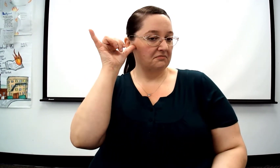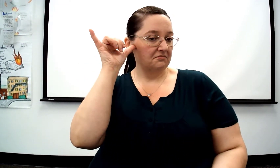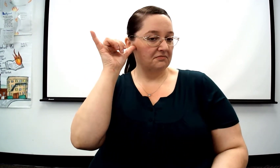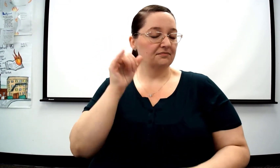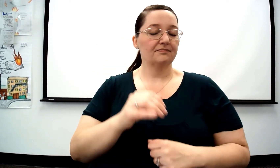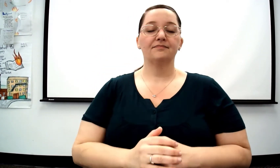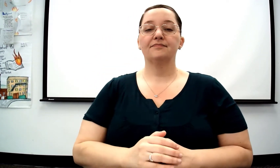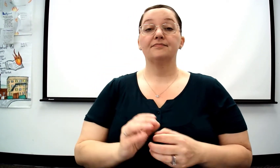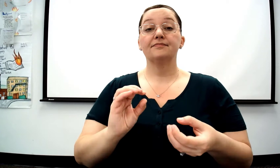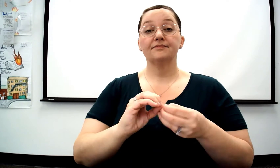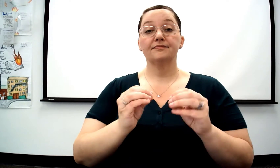want.